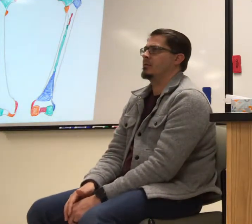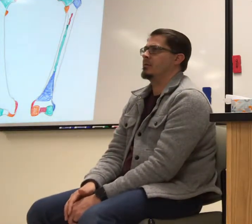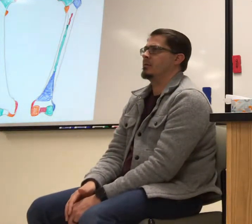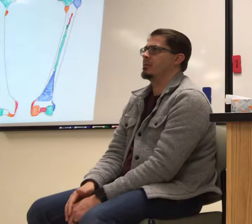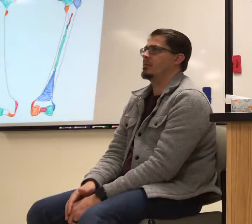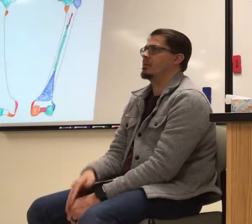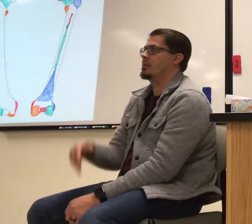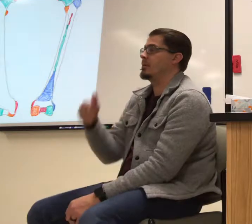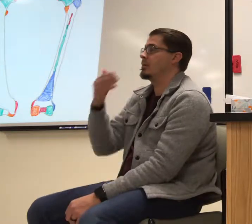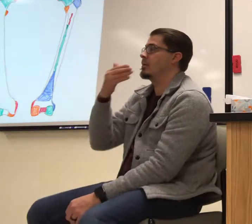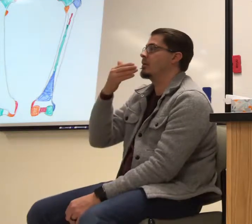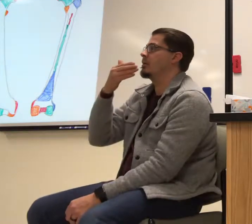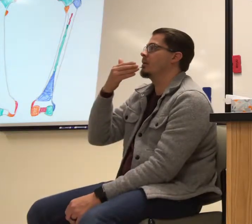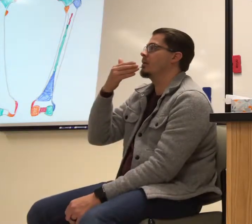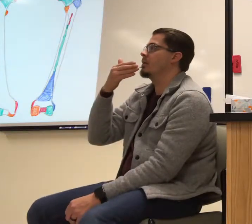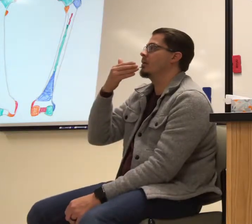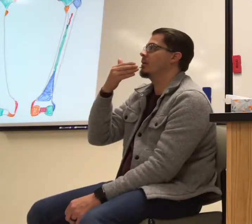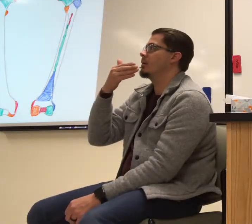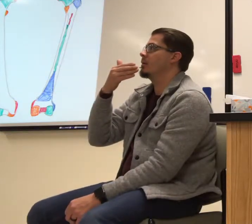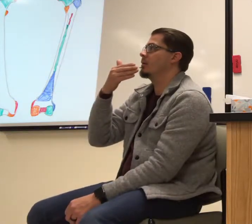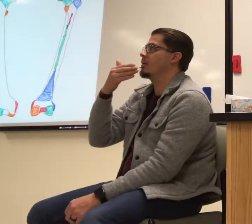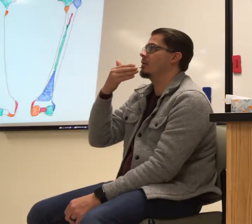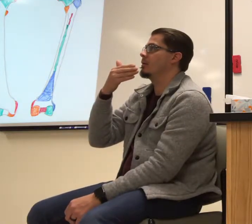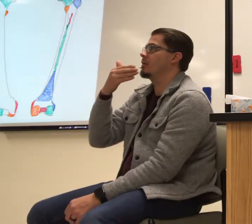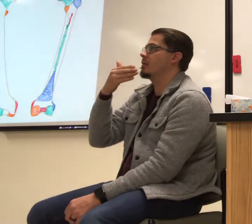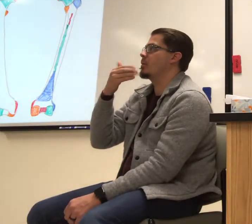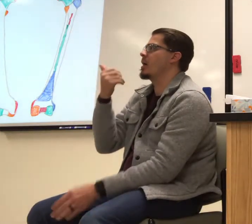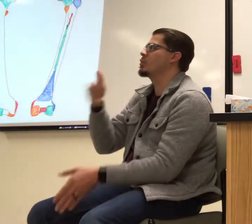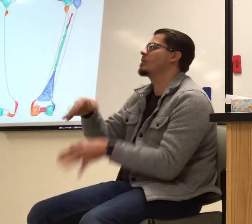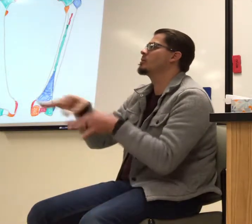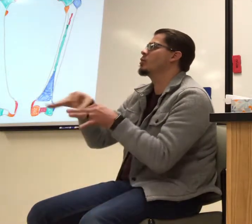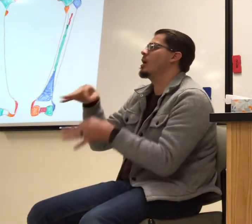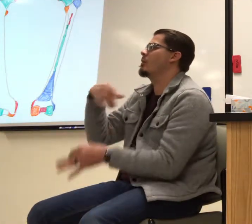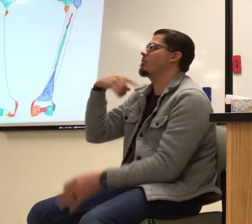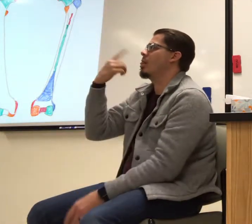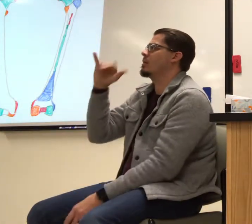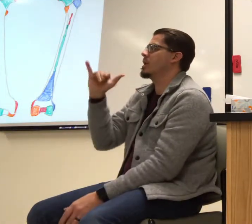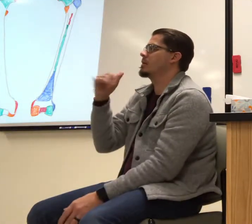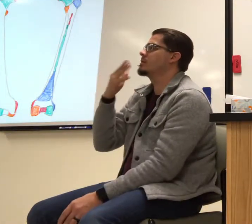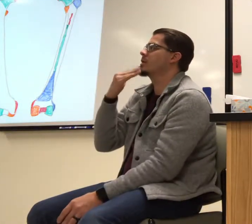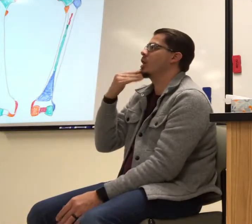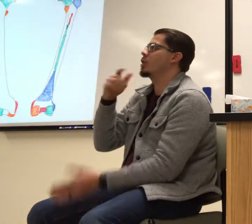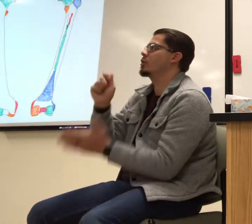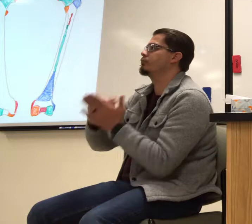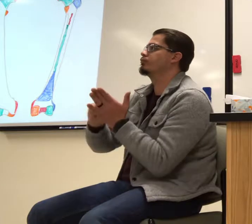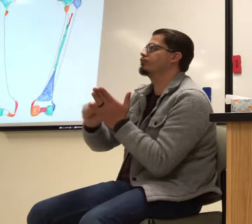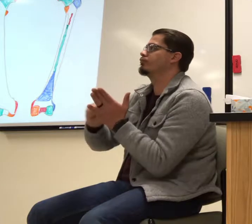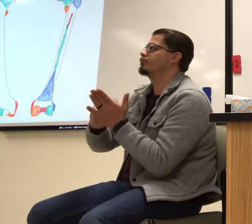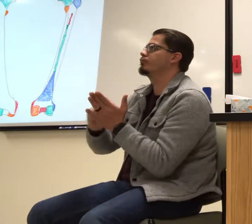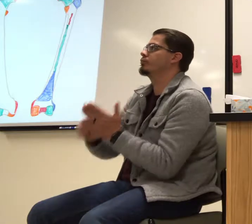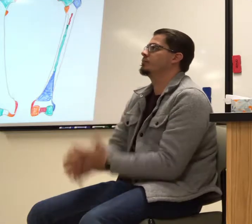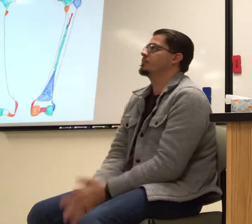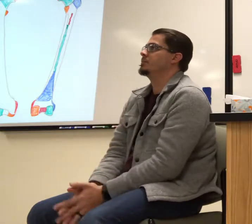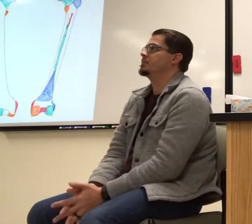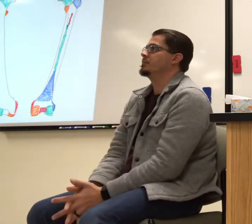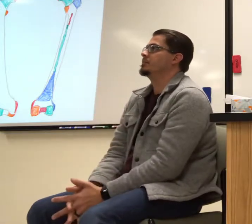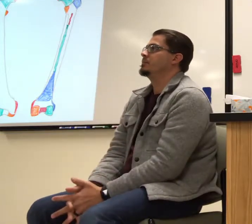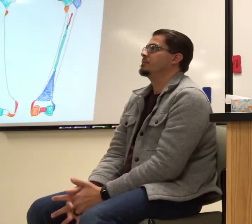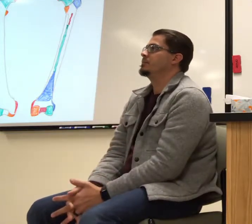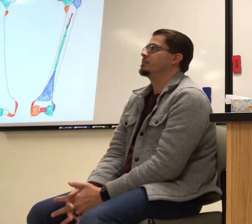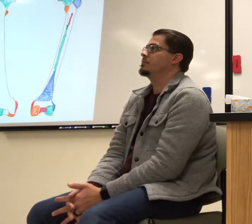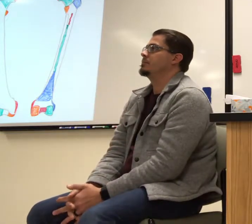Best way to describe where it is just to color it in. Let's see. Color should I use?